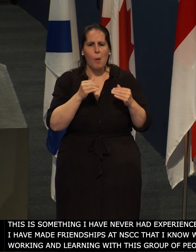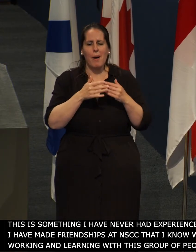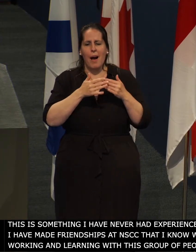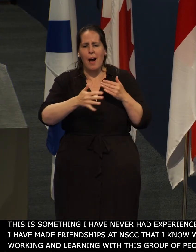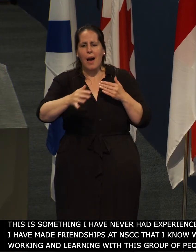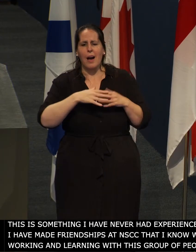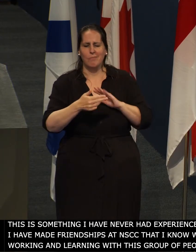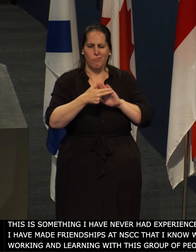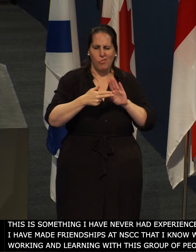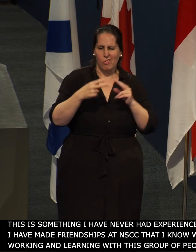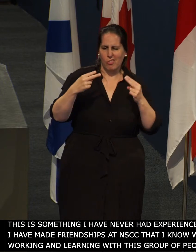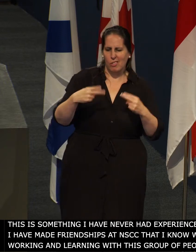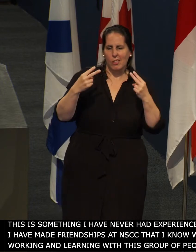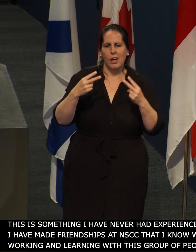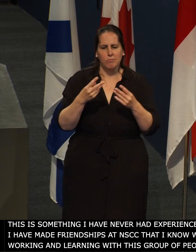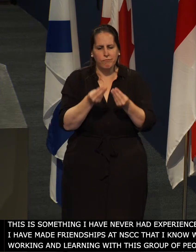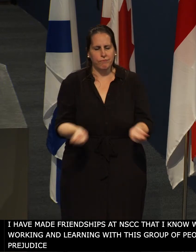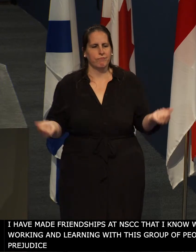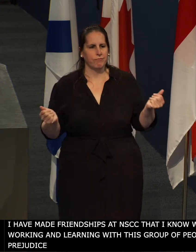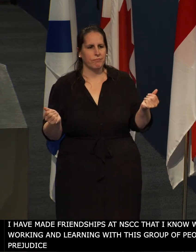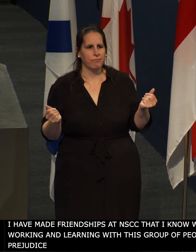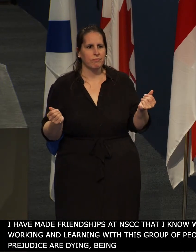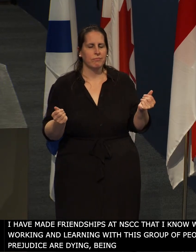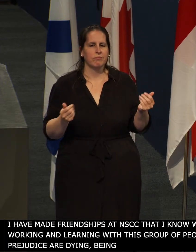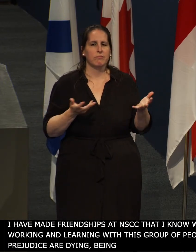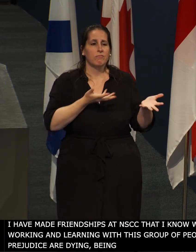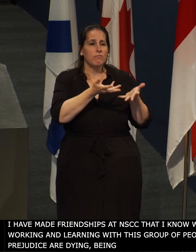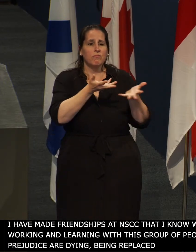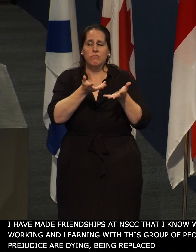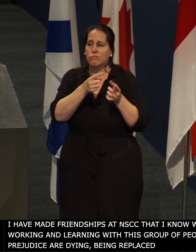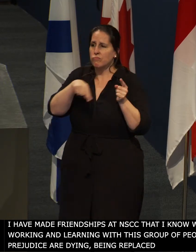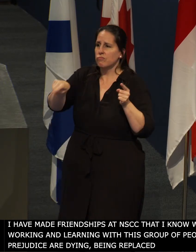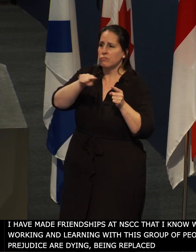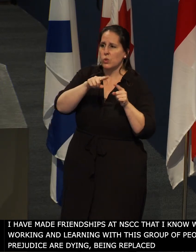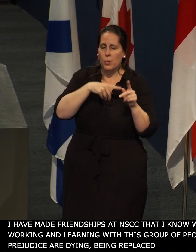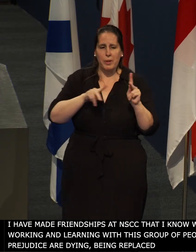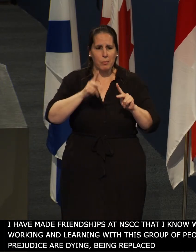who are diverse, open-minded, accepting of others, and non-judgmental.